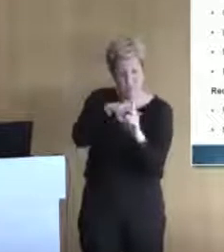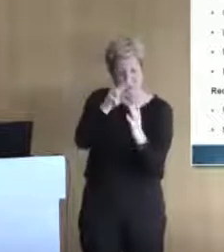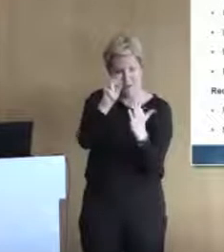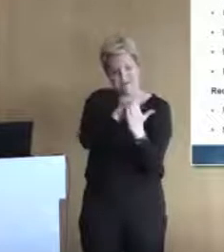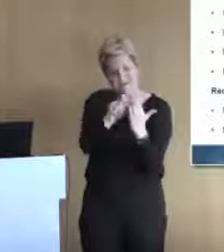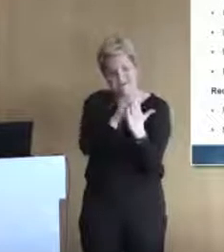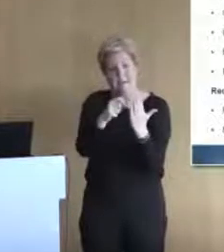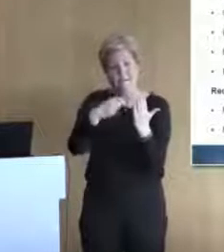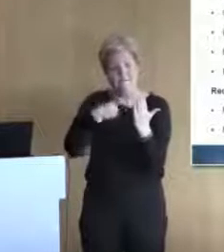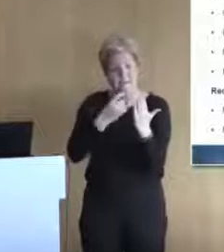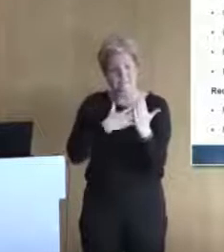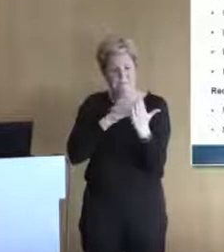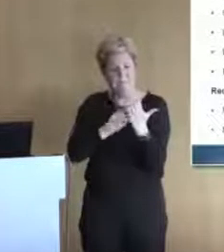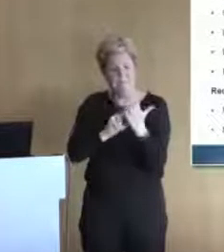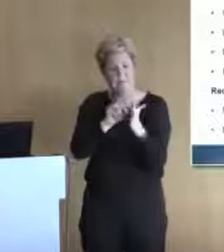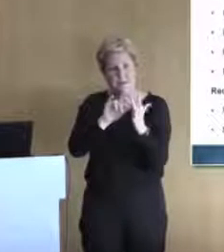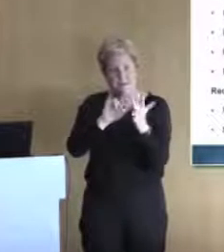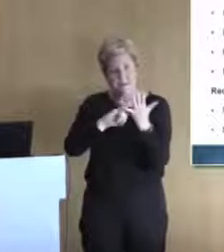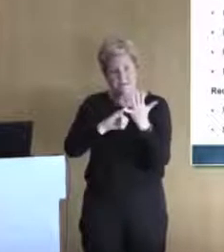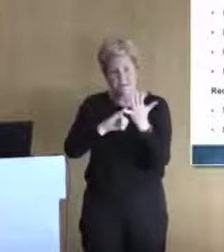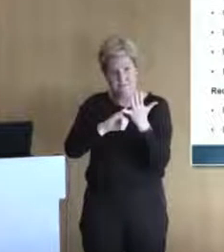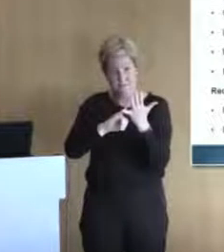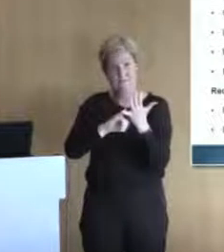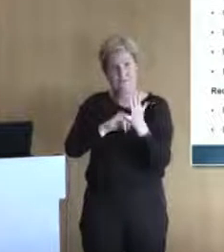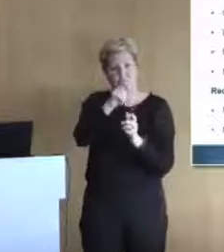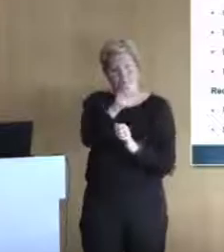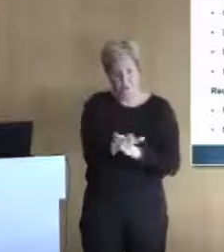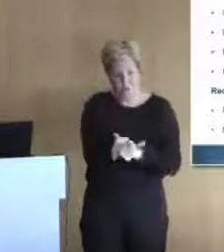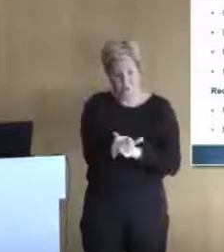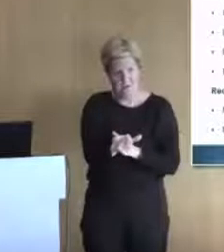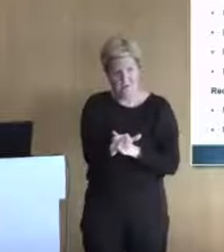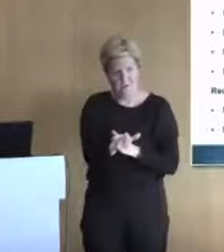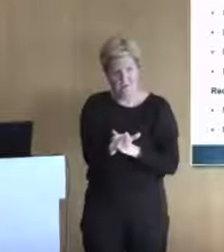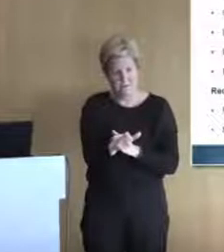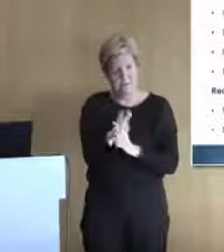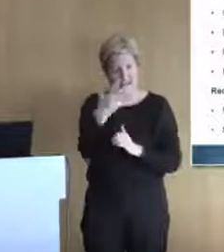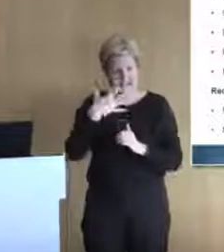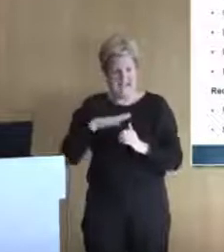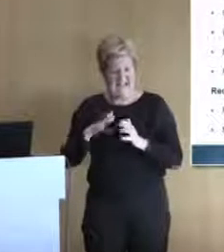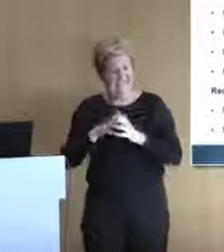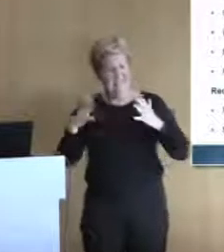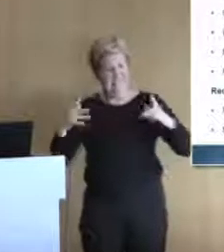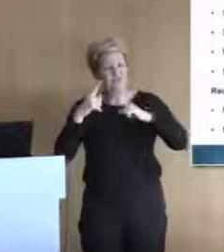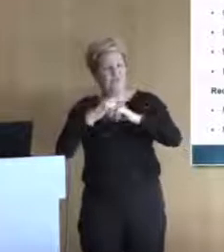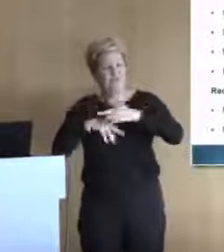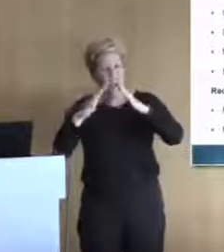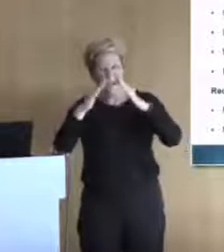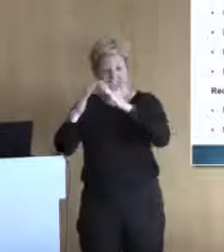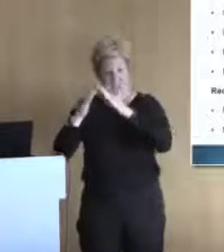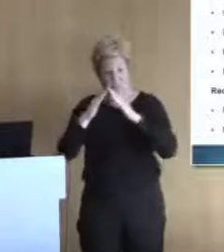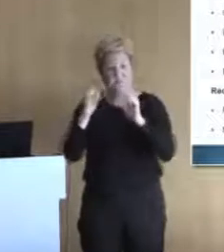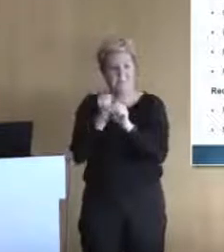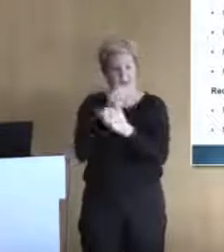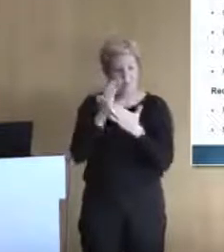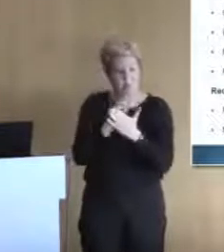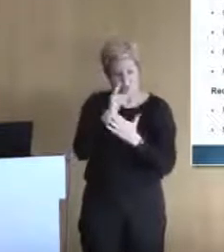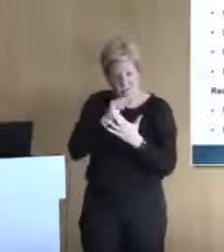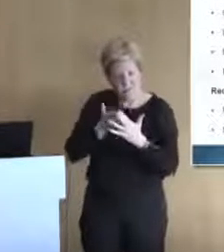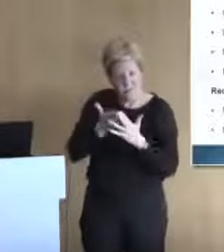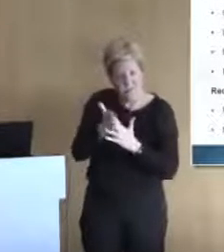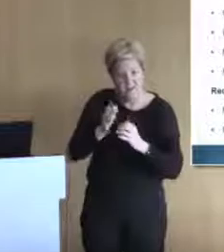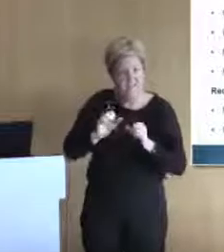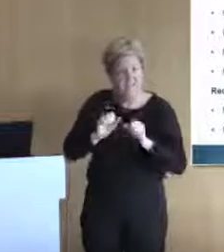deal with people who needed a capital ingoing. So at the moment, You'll see you can apply saying they're an